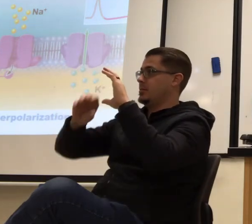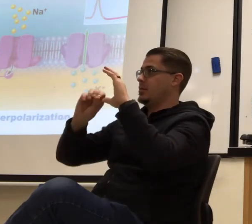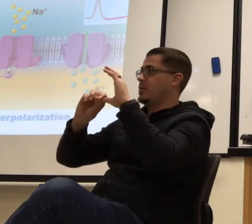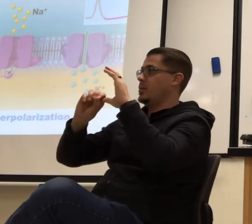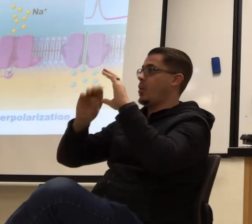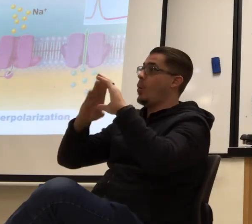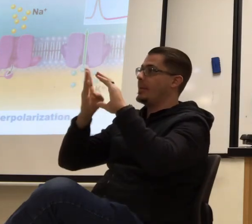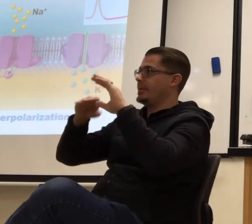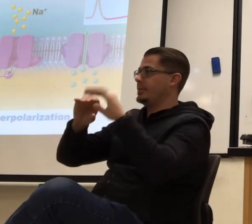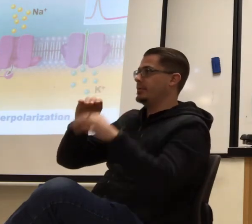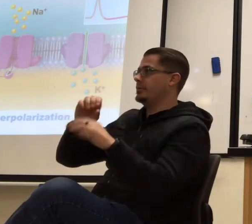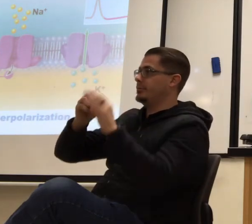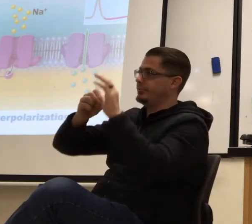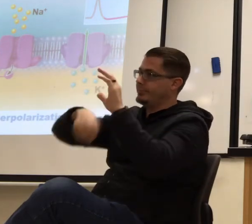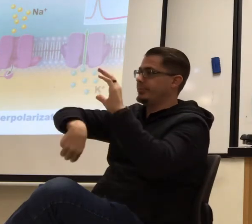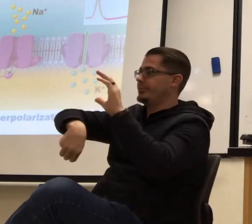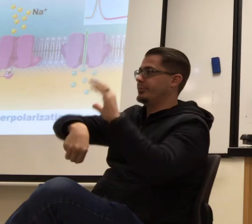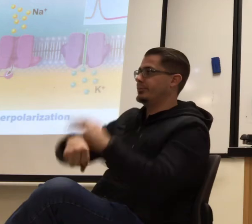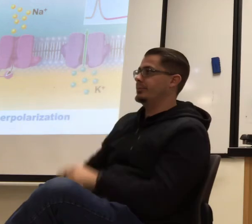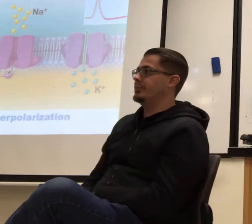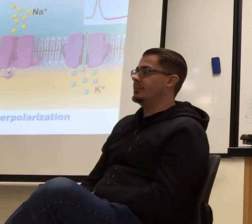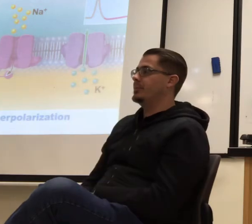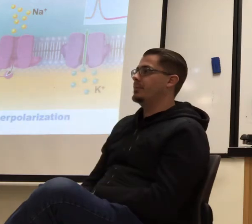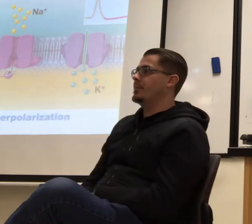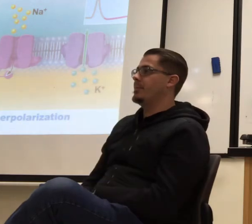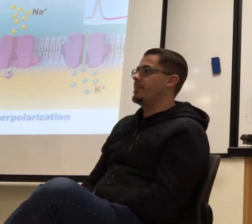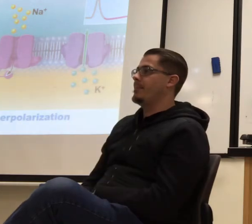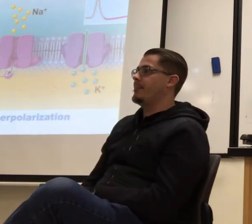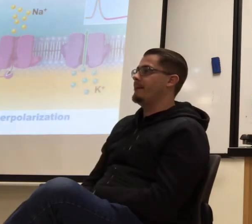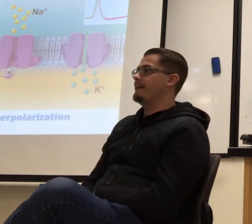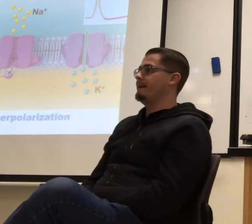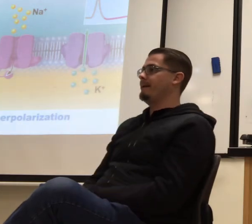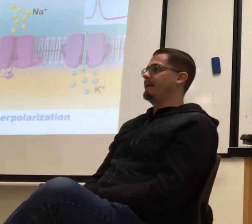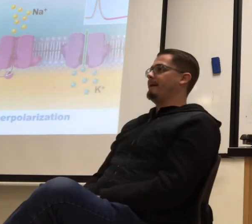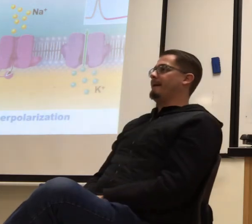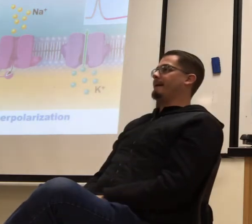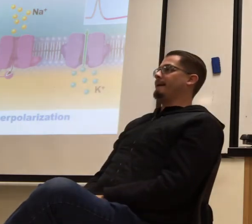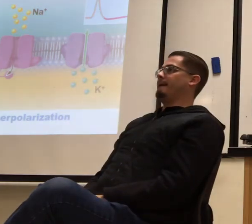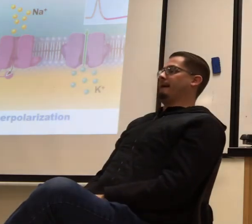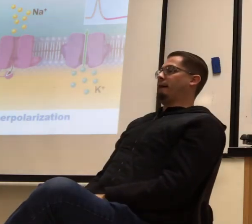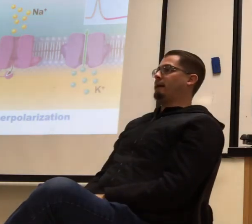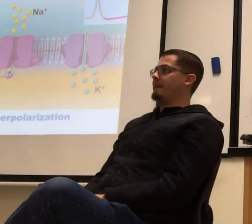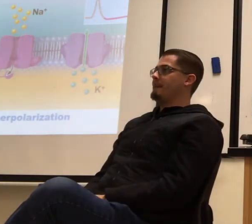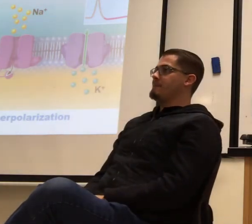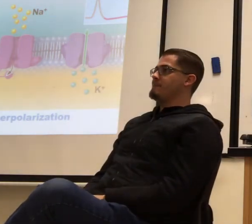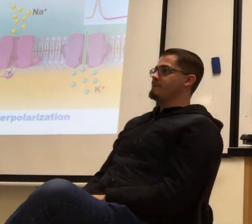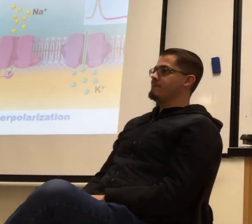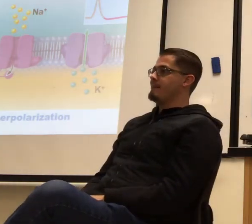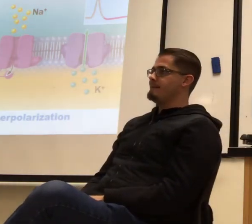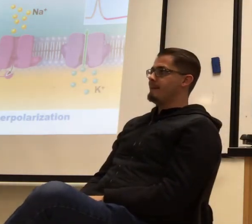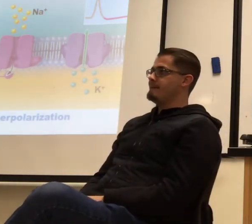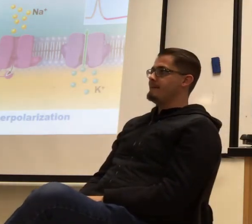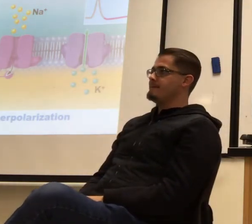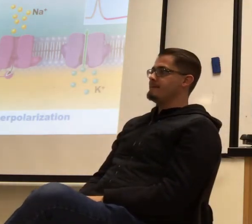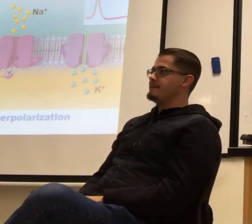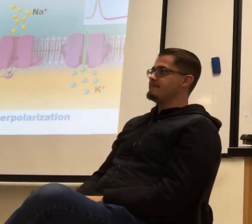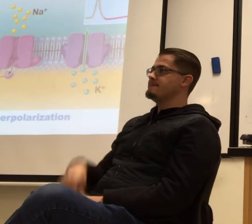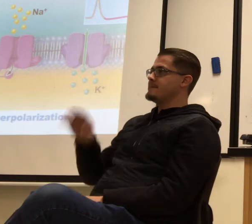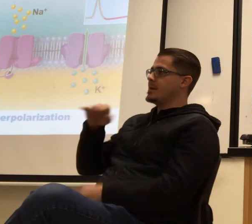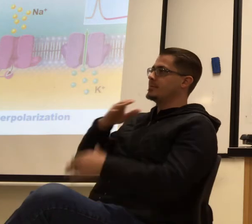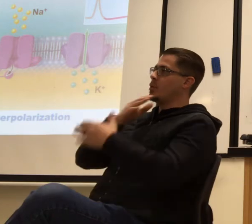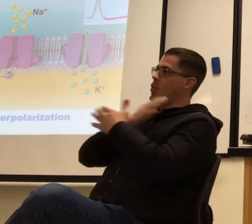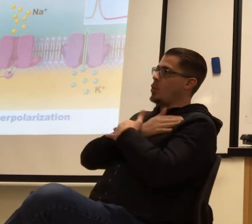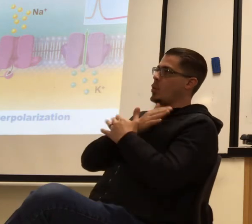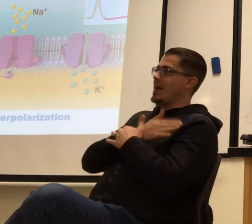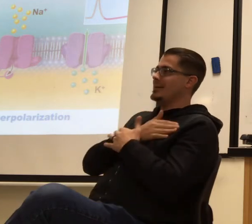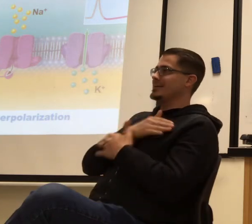open. Again, this is considered the resting or